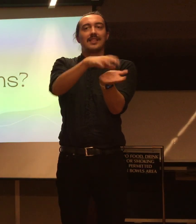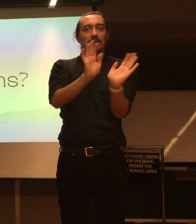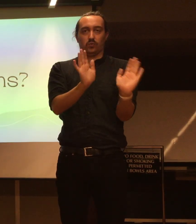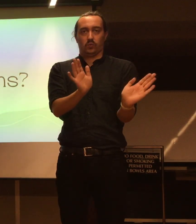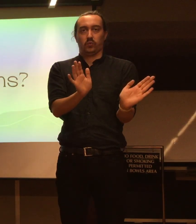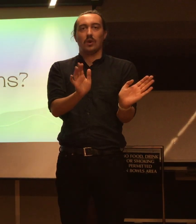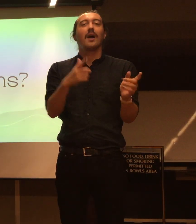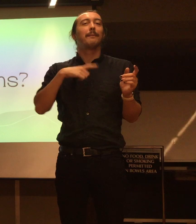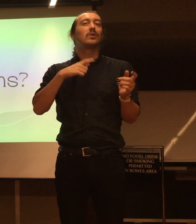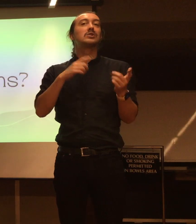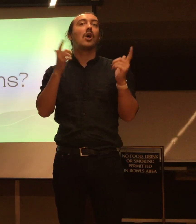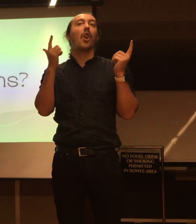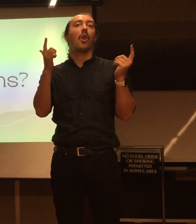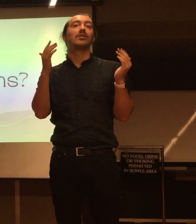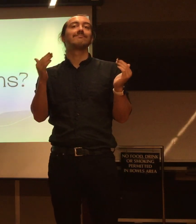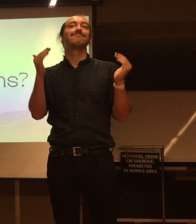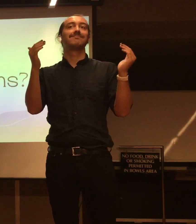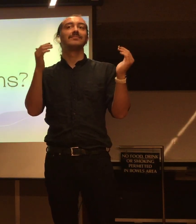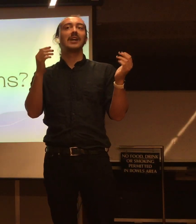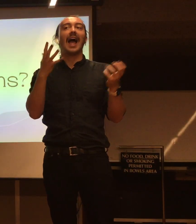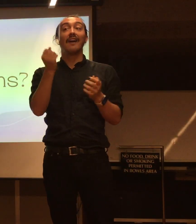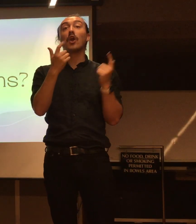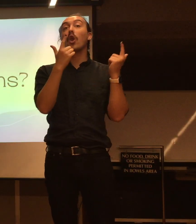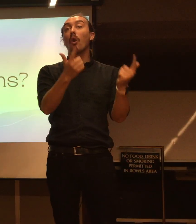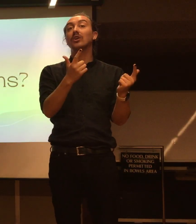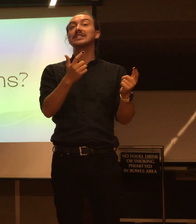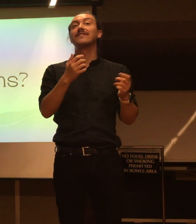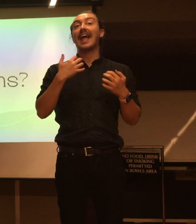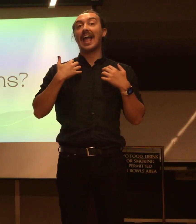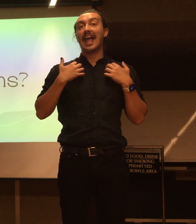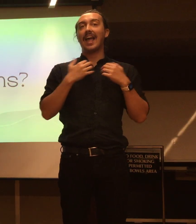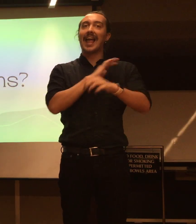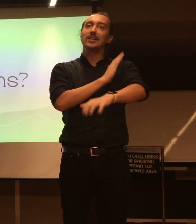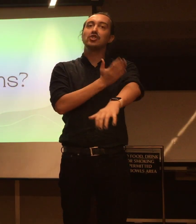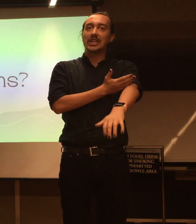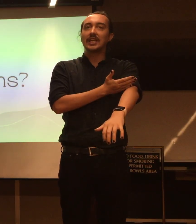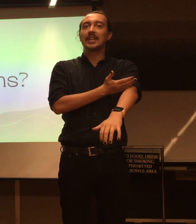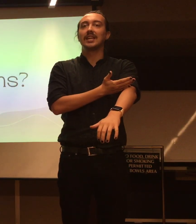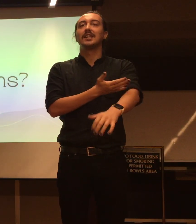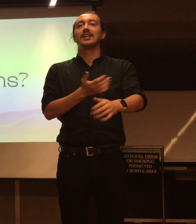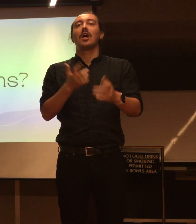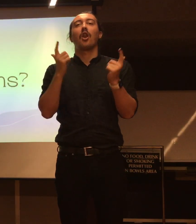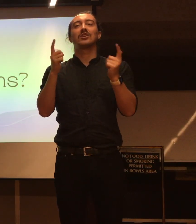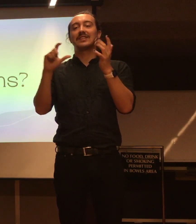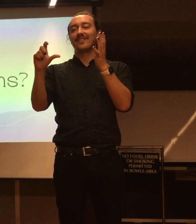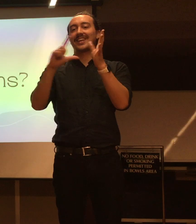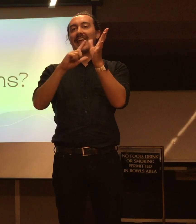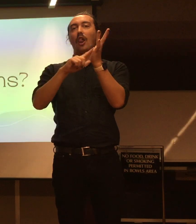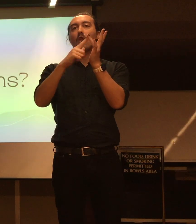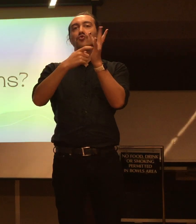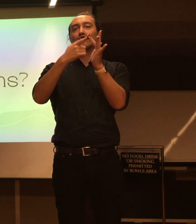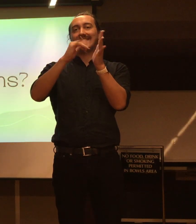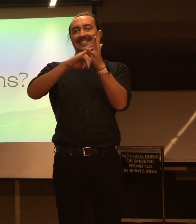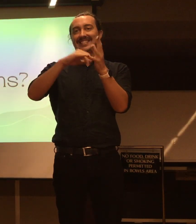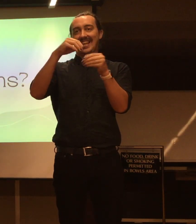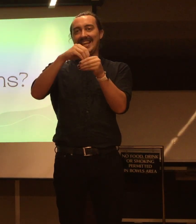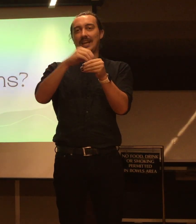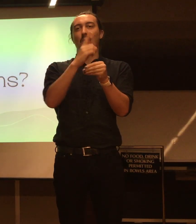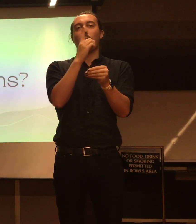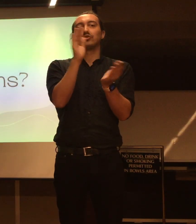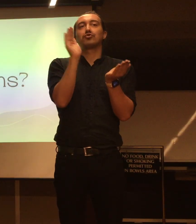because they have a lot of energy and calories in them in one small portion.